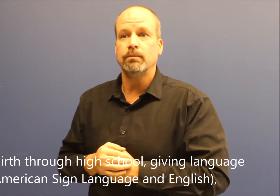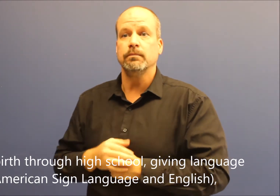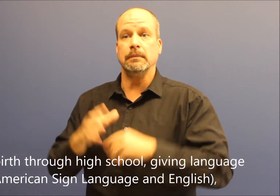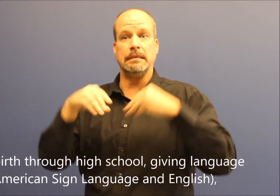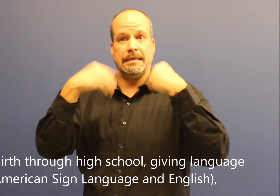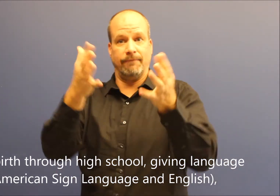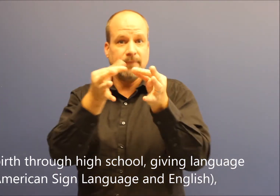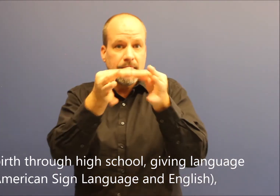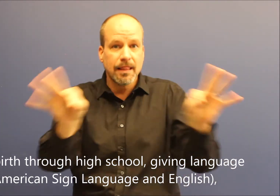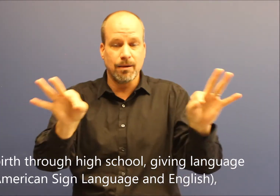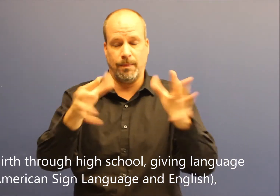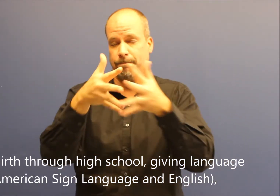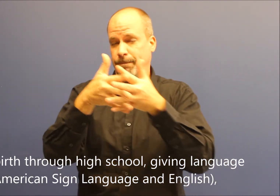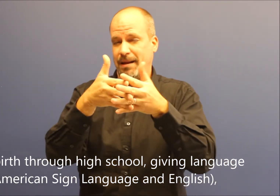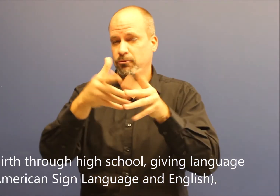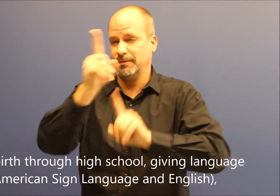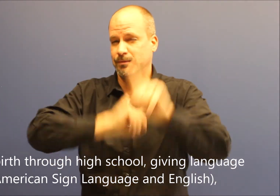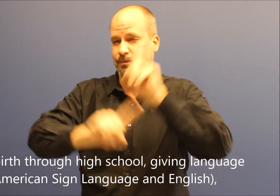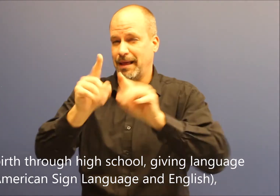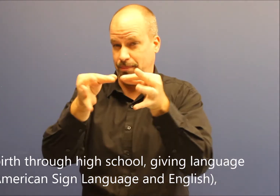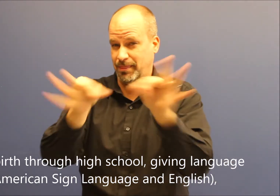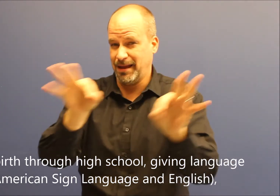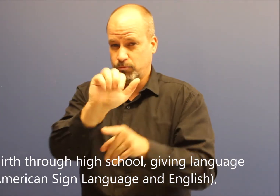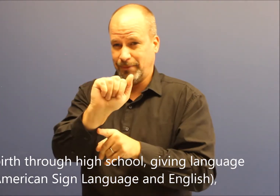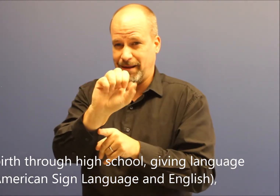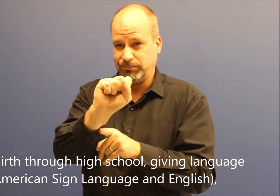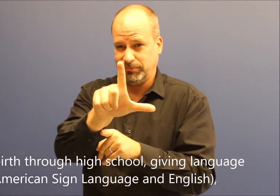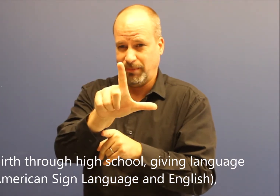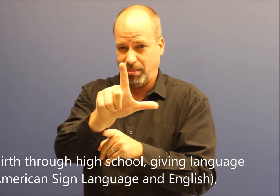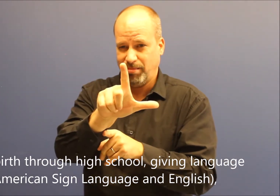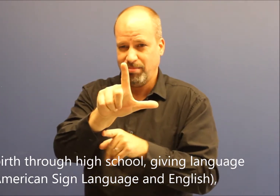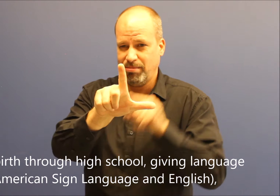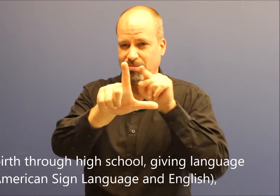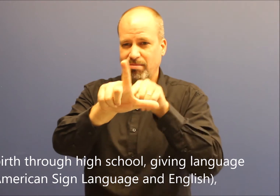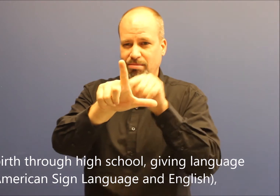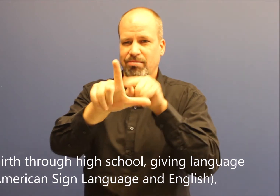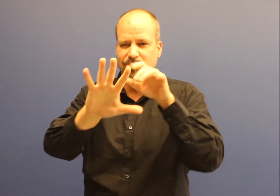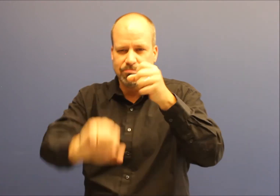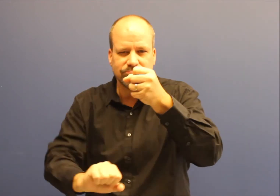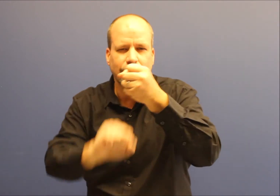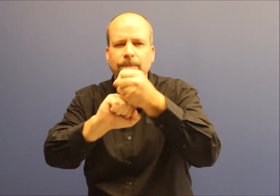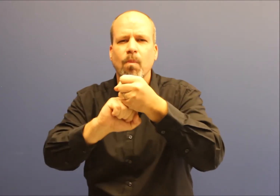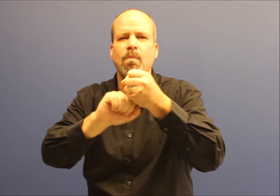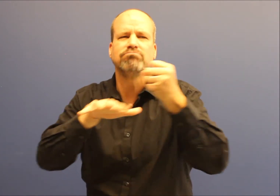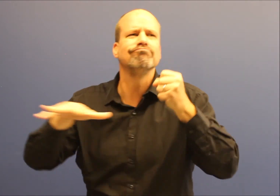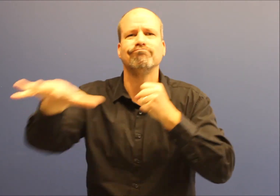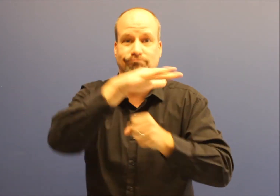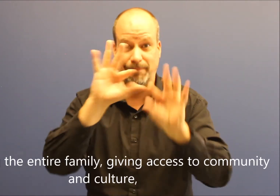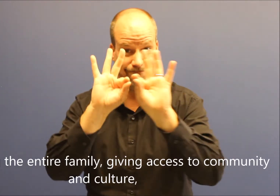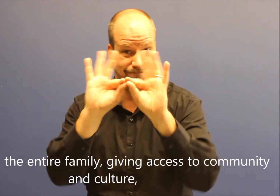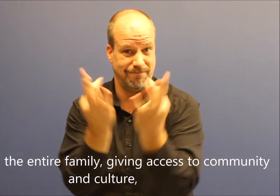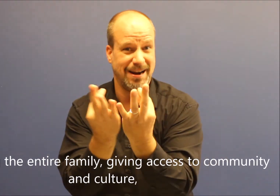giving language, American Sign Language, and English, supporting the entire